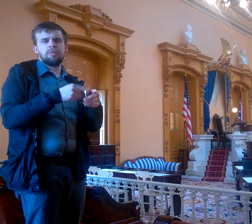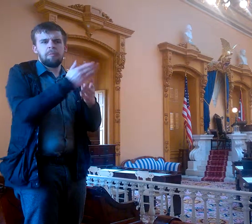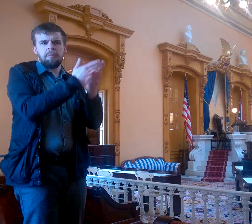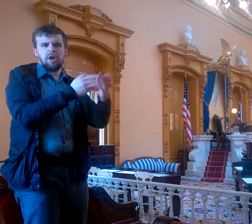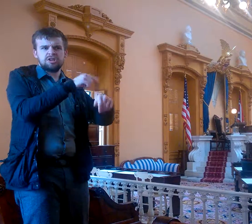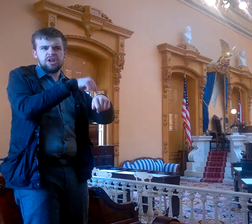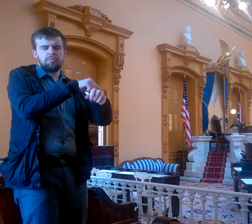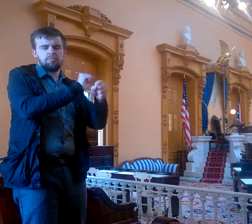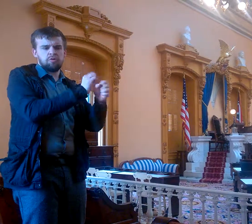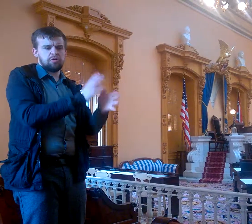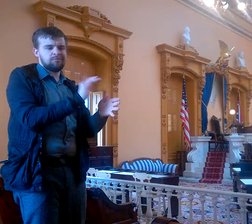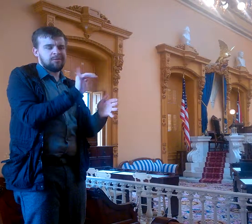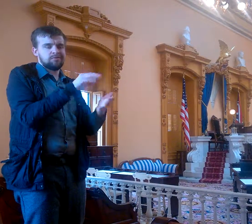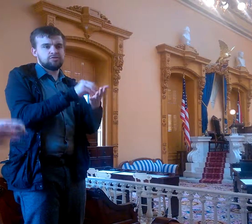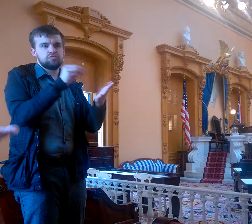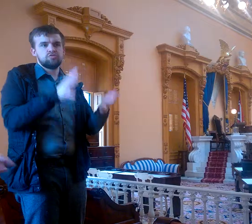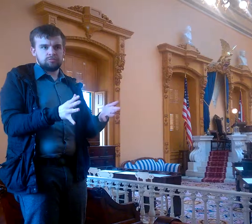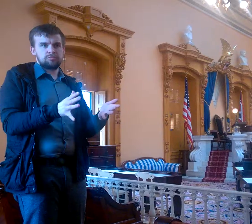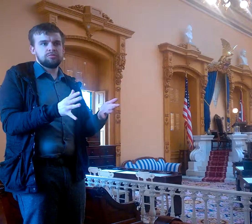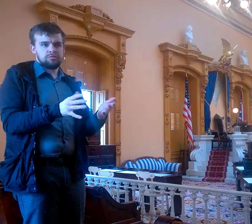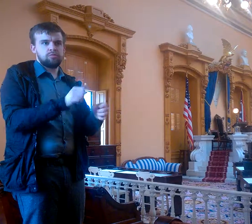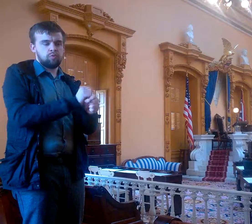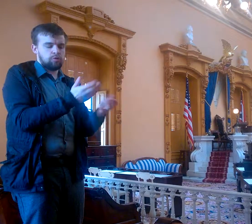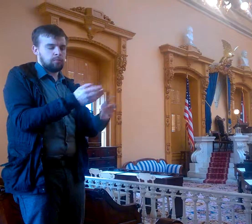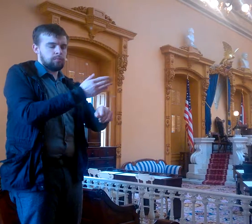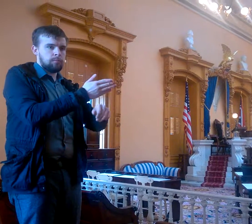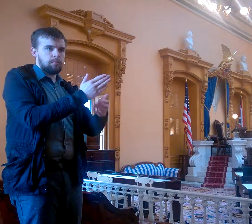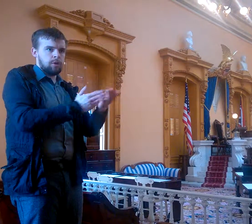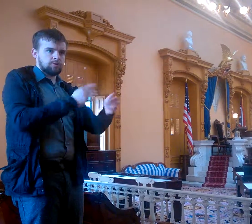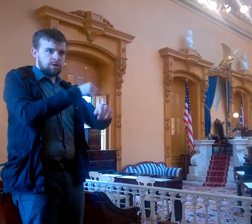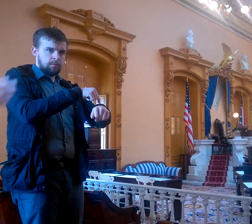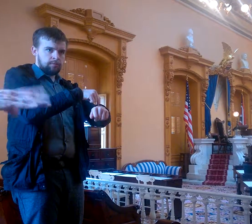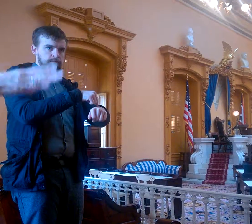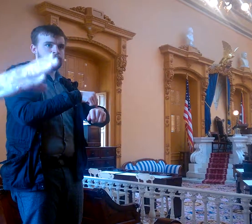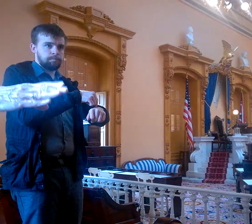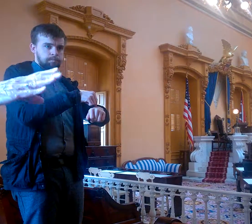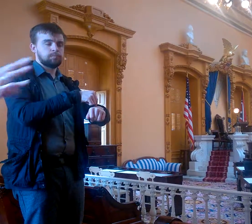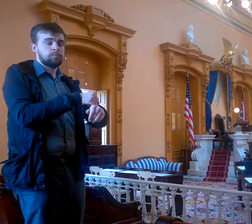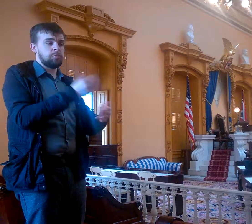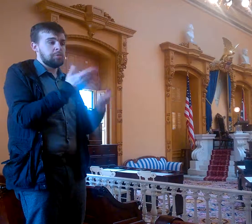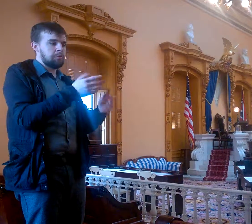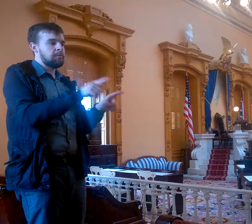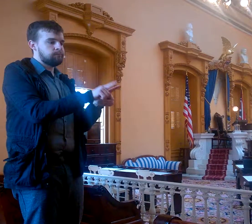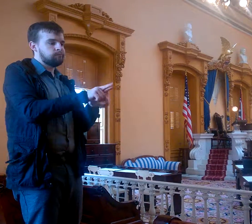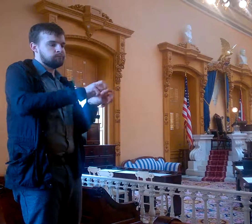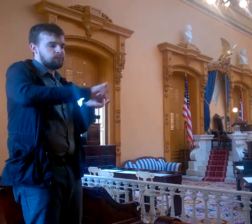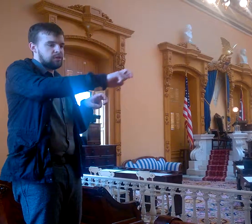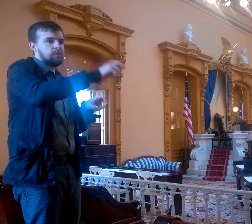employees, students like you all that work here part-time, and they might also sit there.